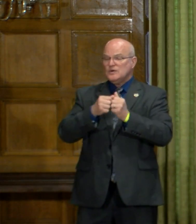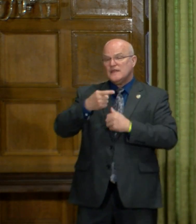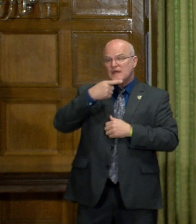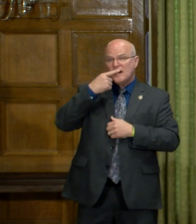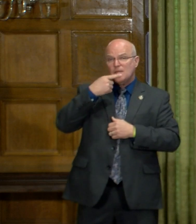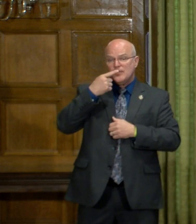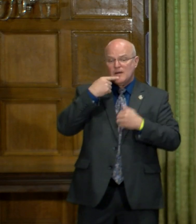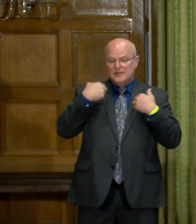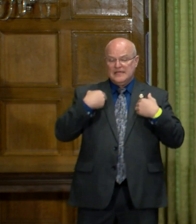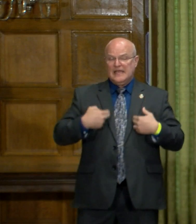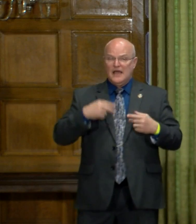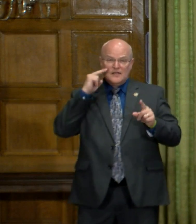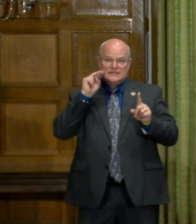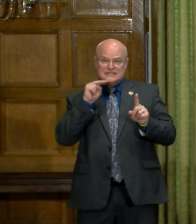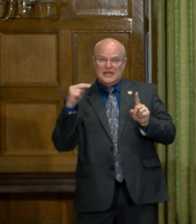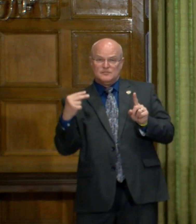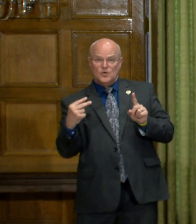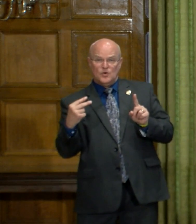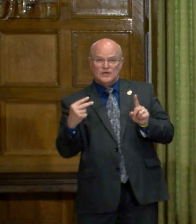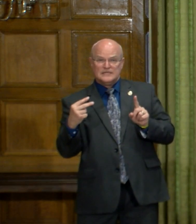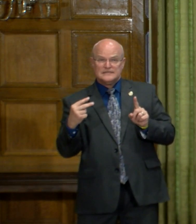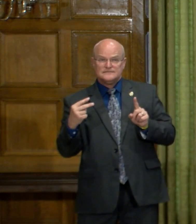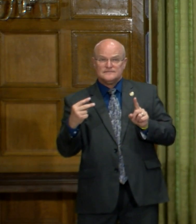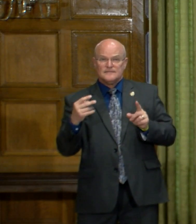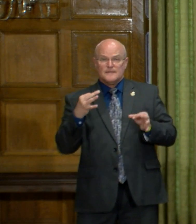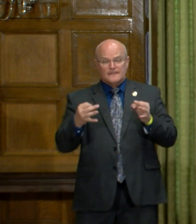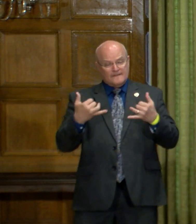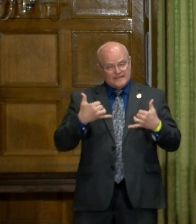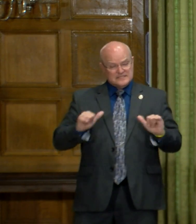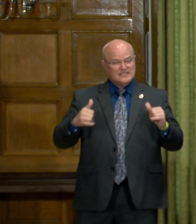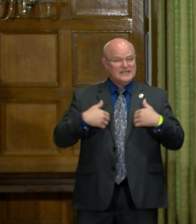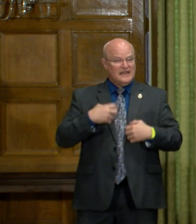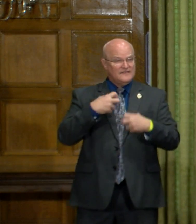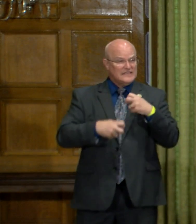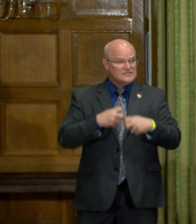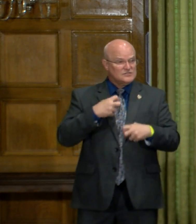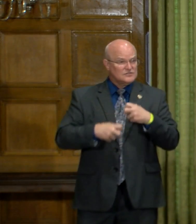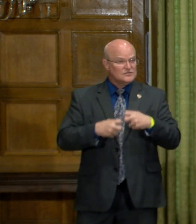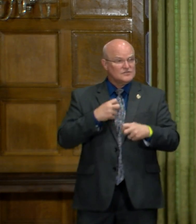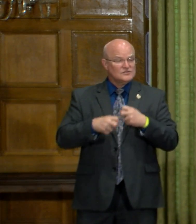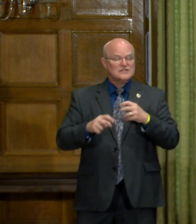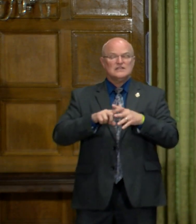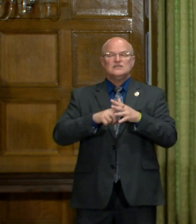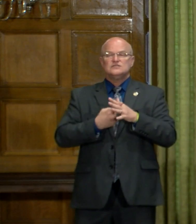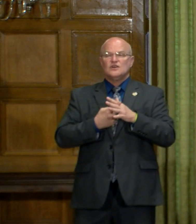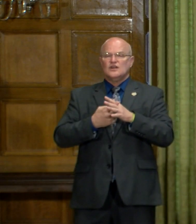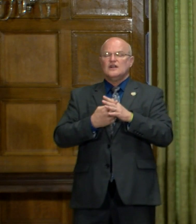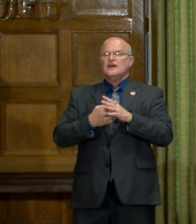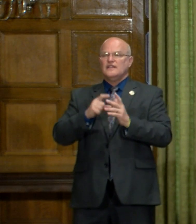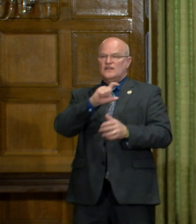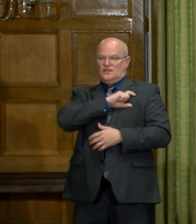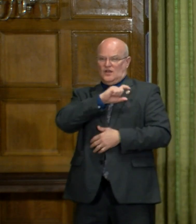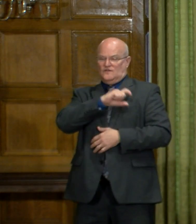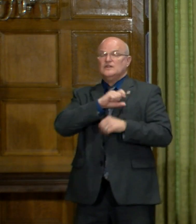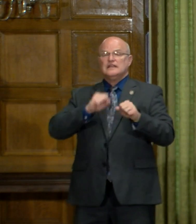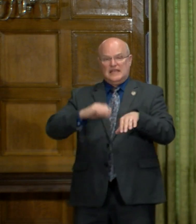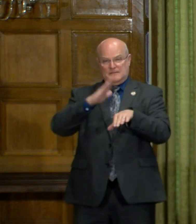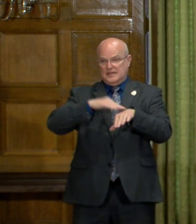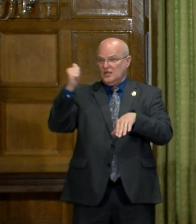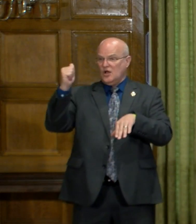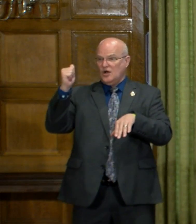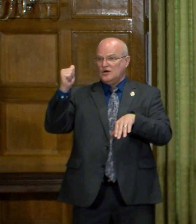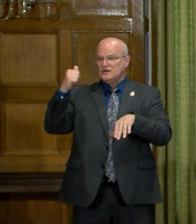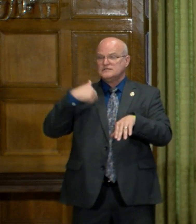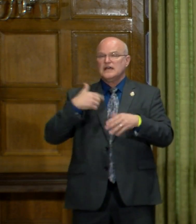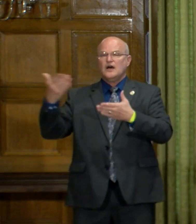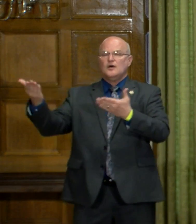public health standpoint. If they still have issues, the law enforcement can be called in,